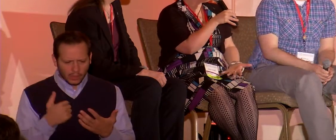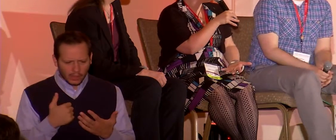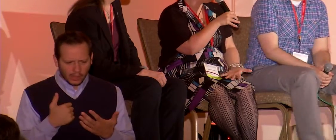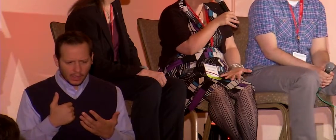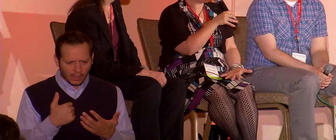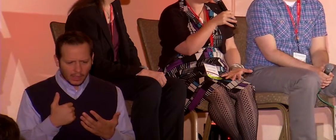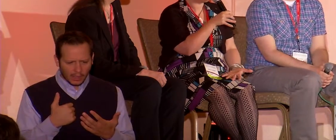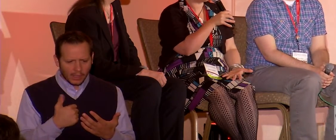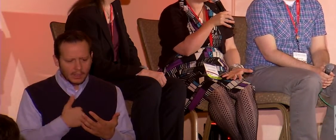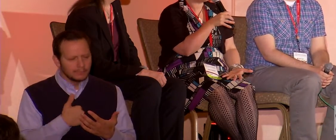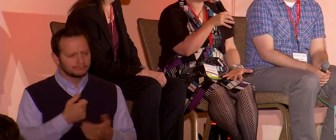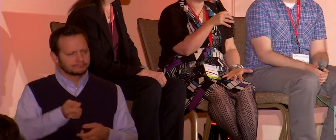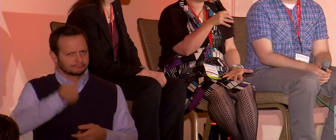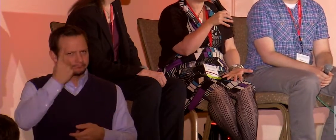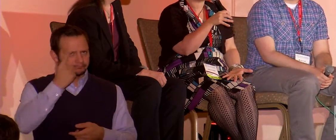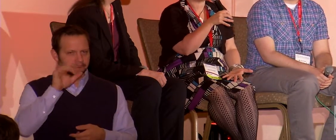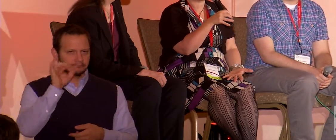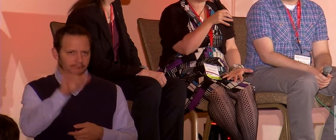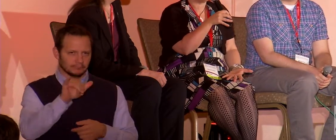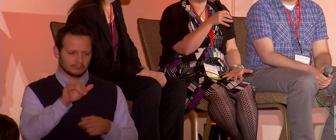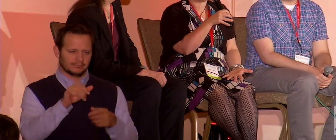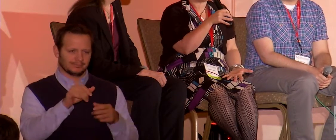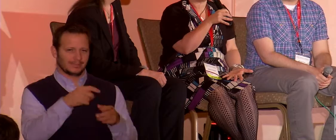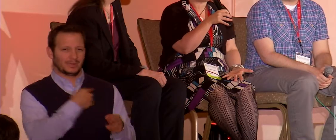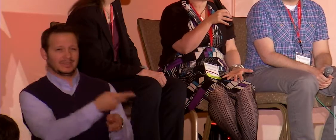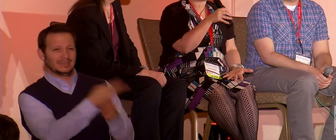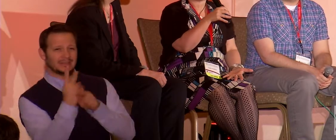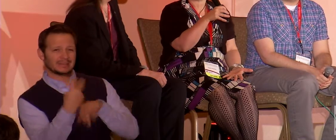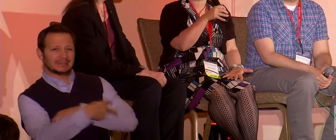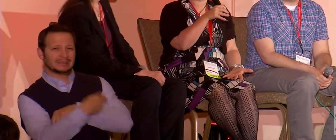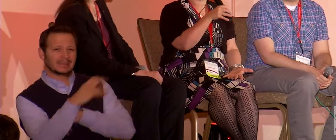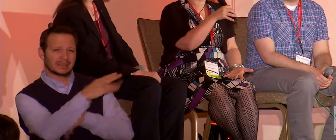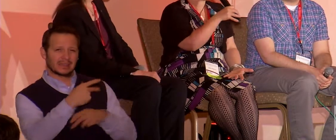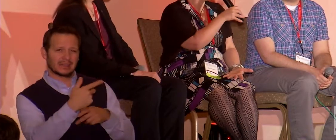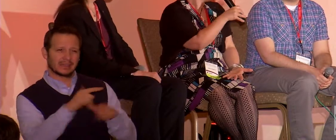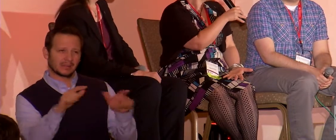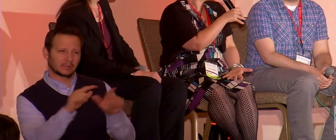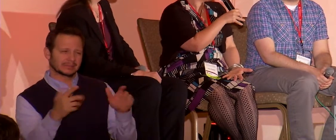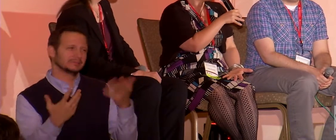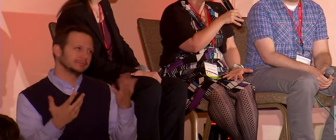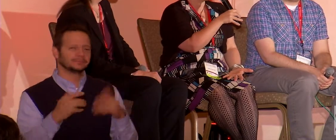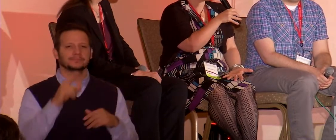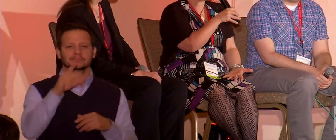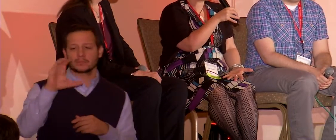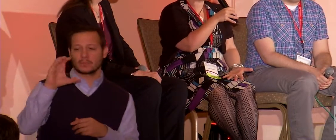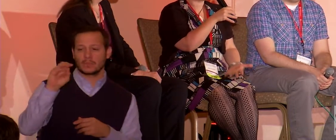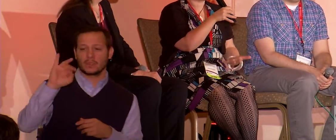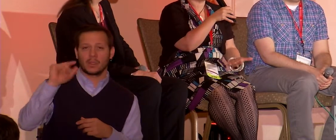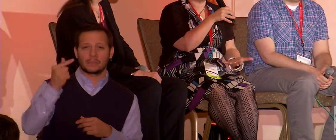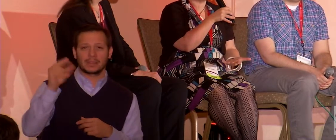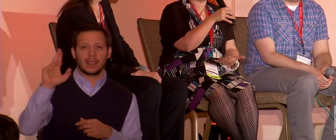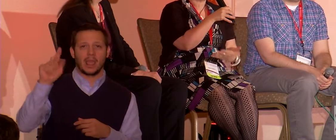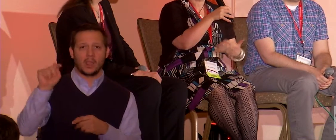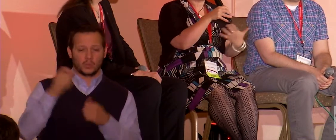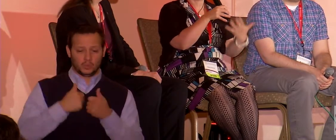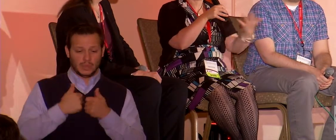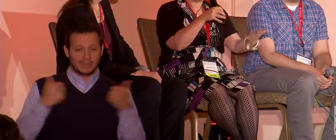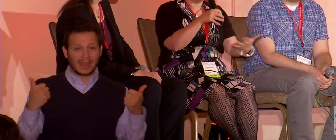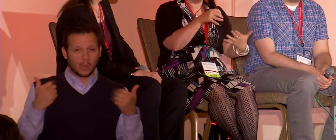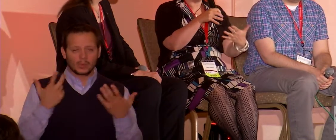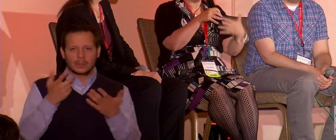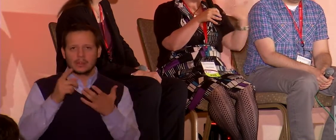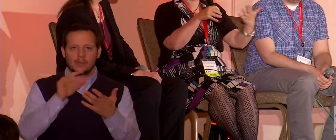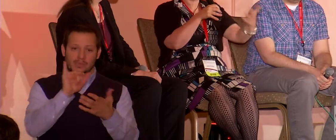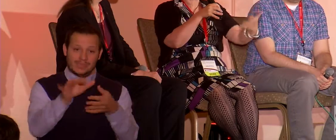critique about appropriating the language, but you know what? The phrase coming out, that cat is out of the bag. The phrase coming out has been used to